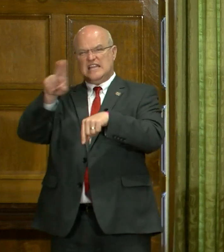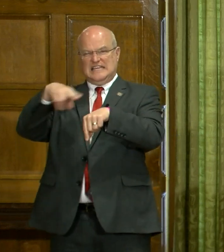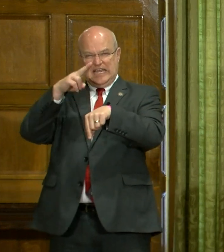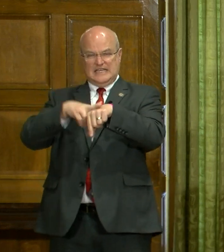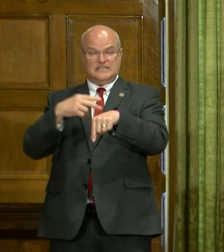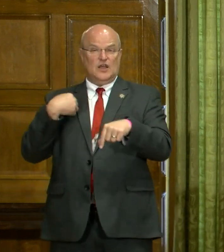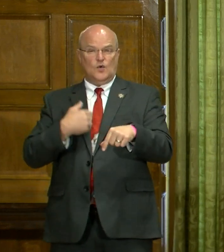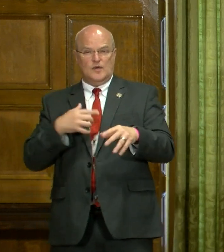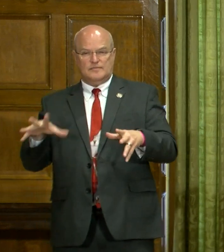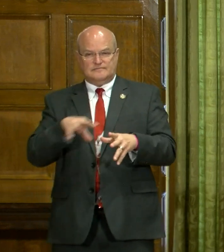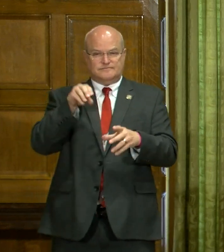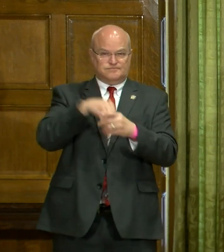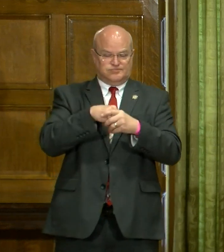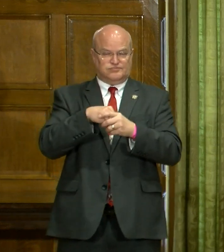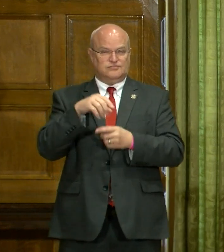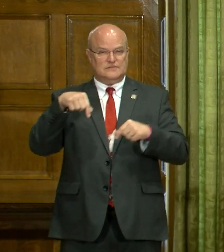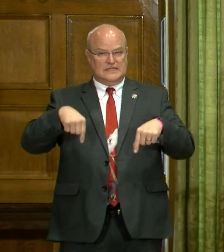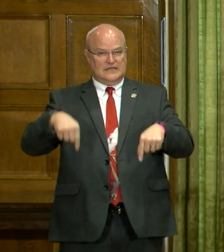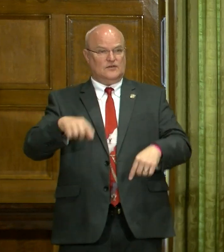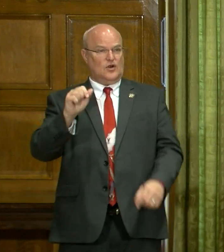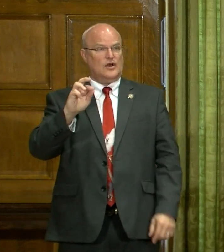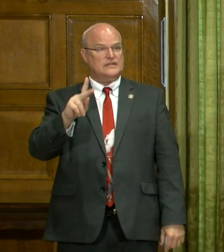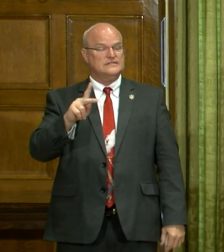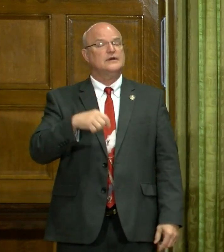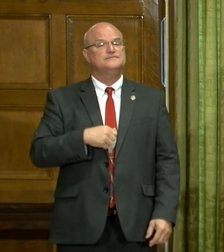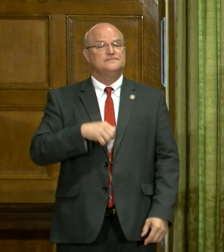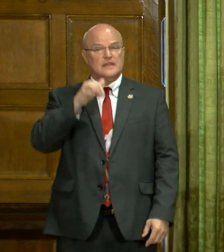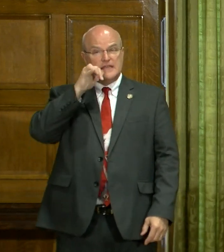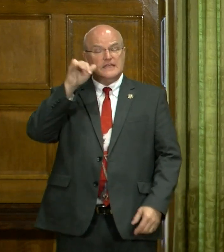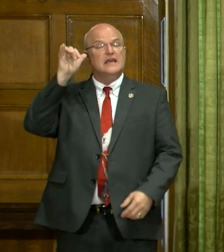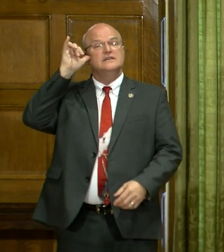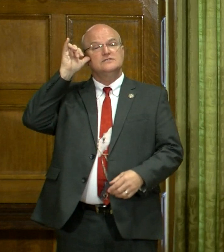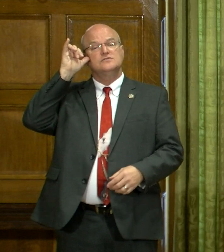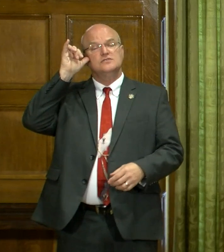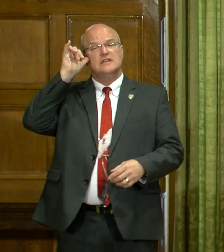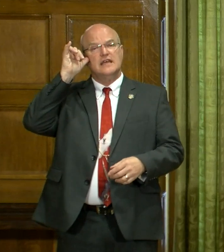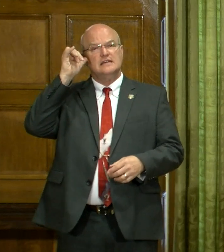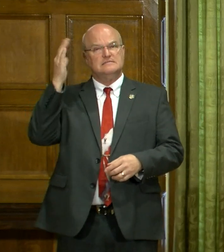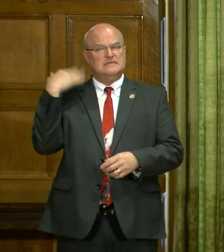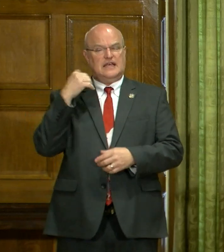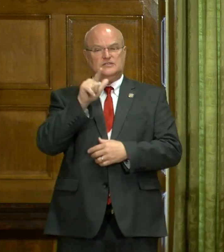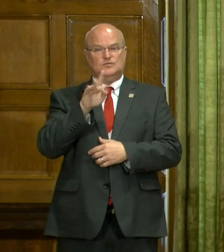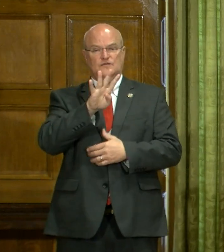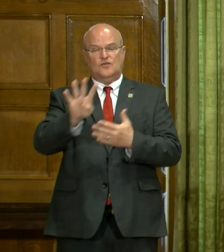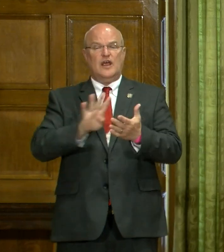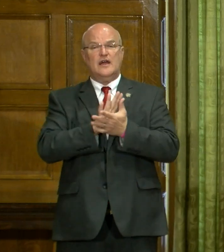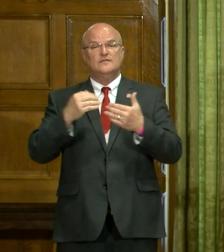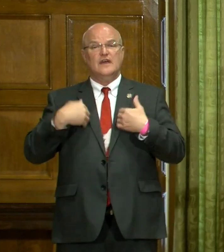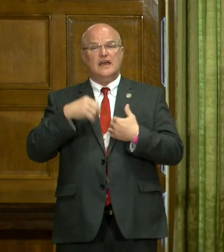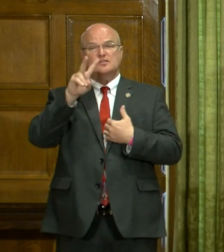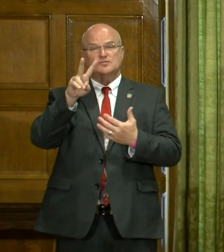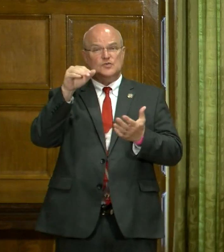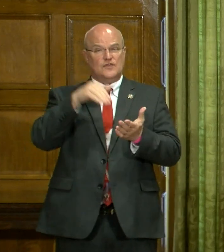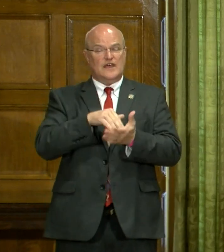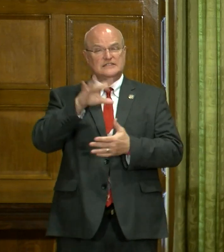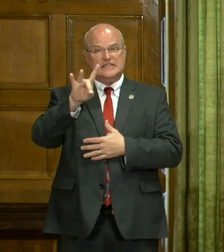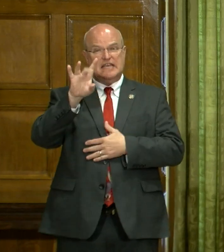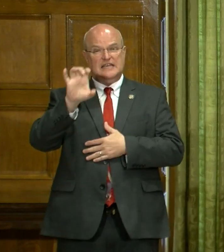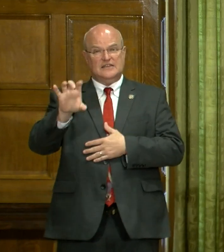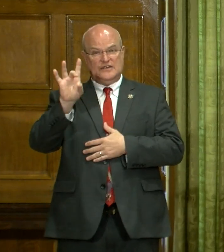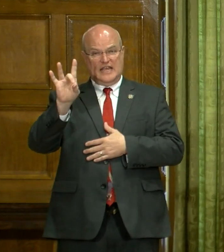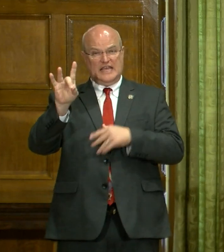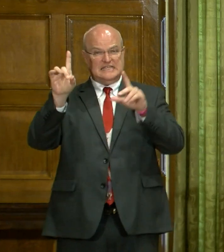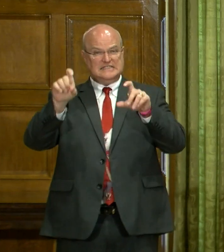nationally and we've been engaging in Arkansas. Yesterday, in the last 24 hours, we've had